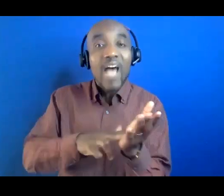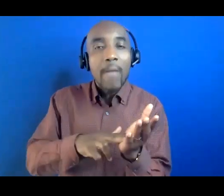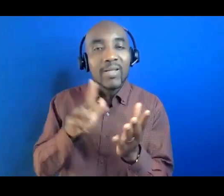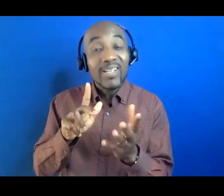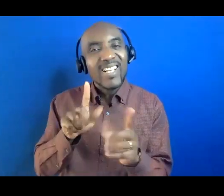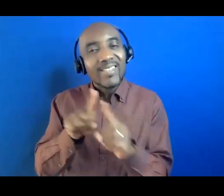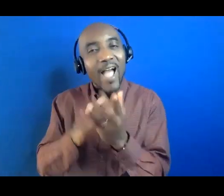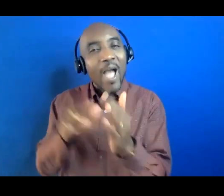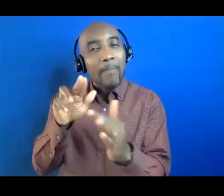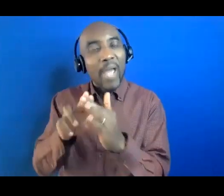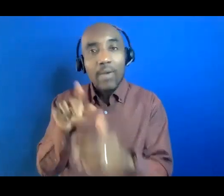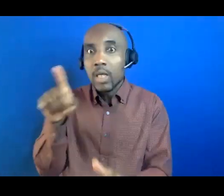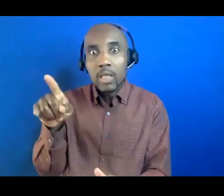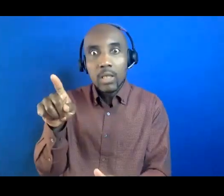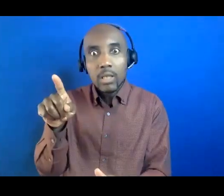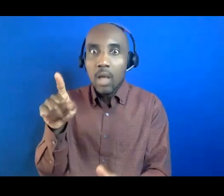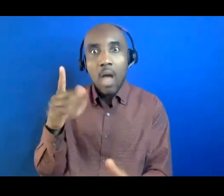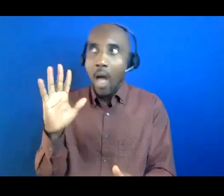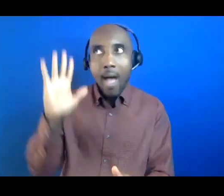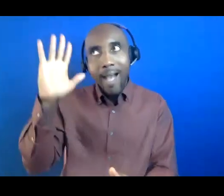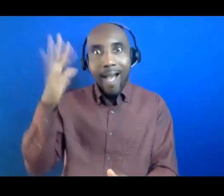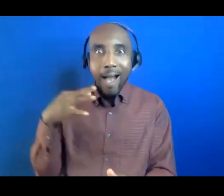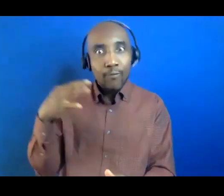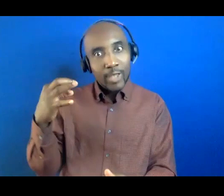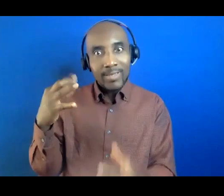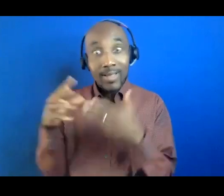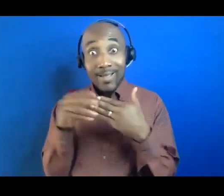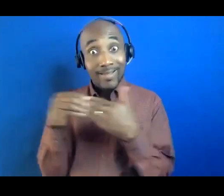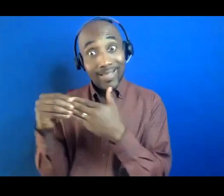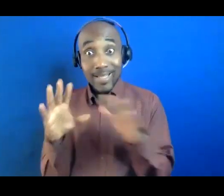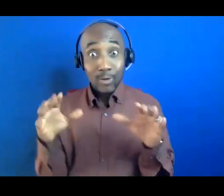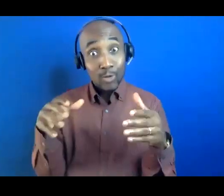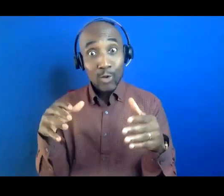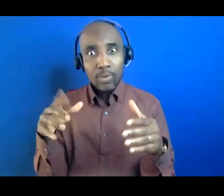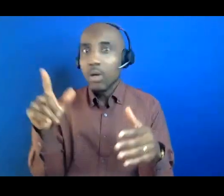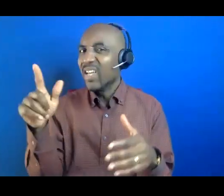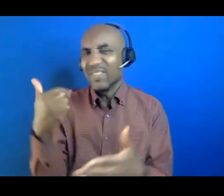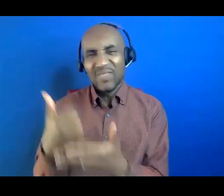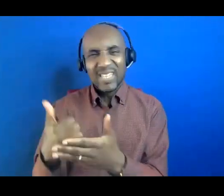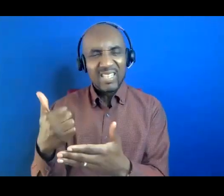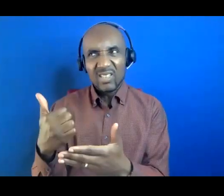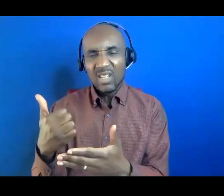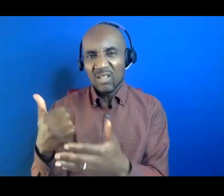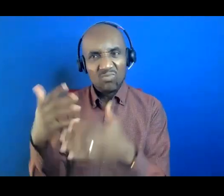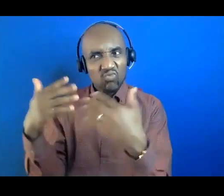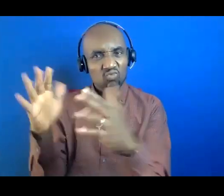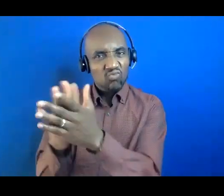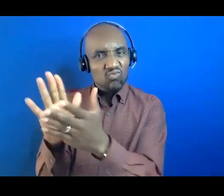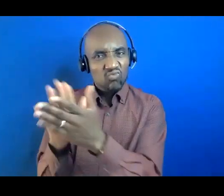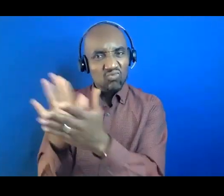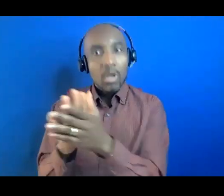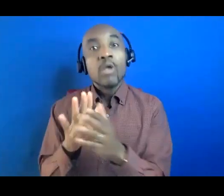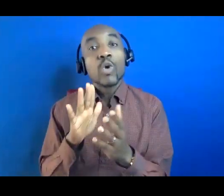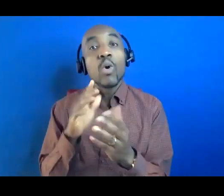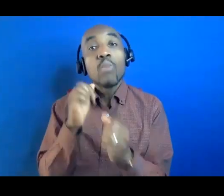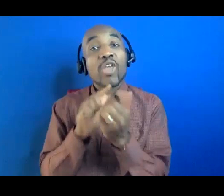to take the entire school group to the museum. I mean, those people are pretty much saints in my book. So I messaged my brother-in-law